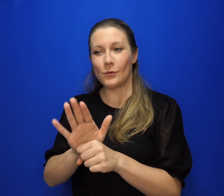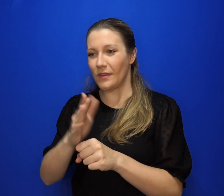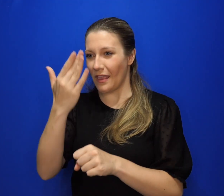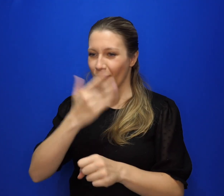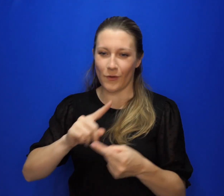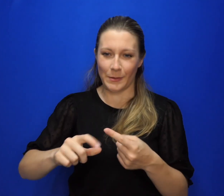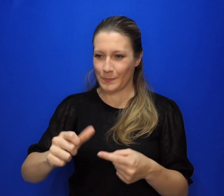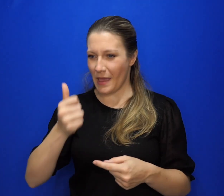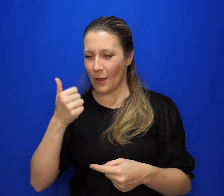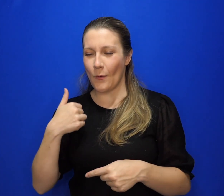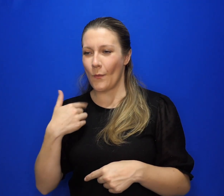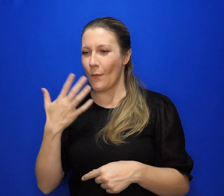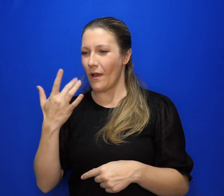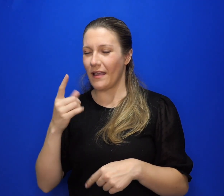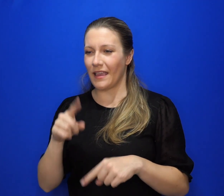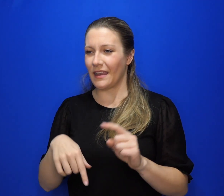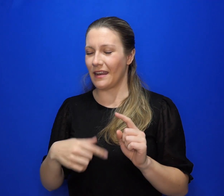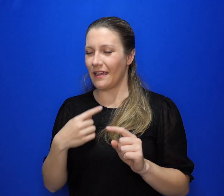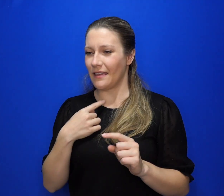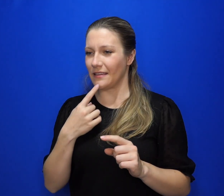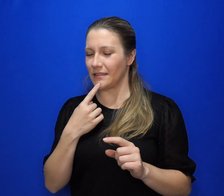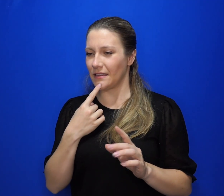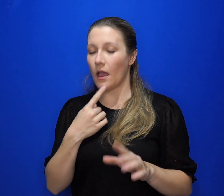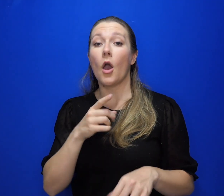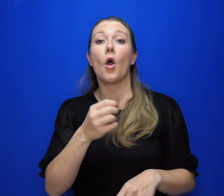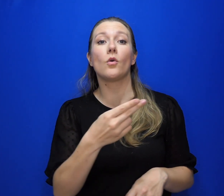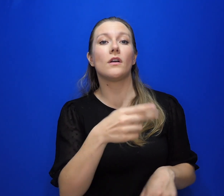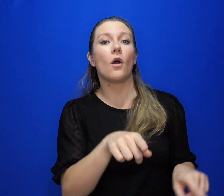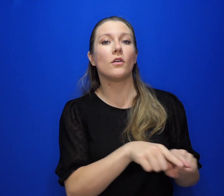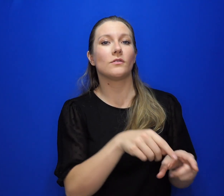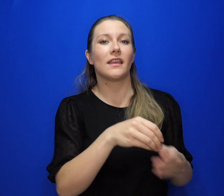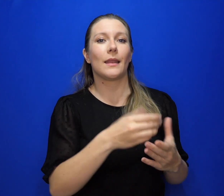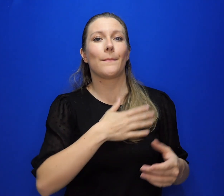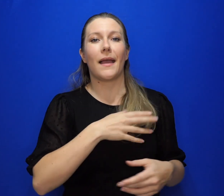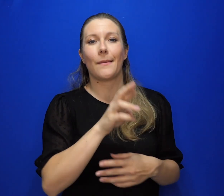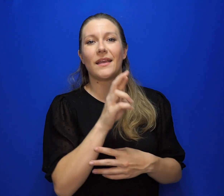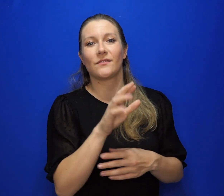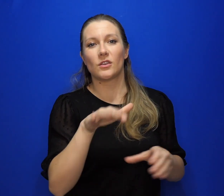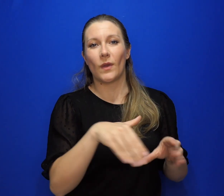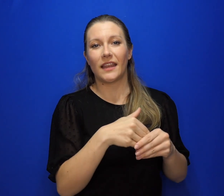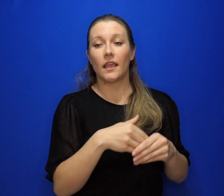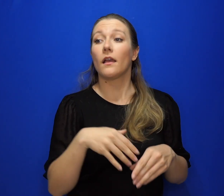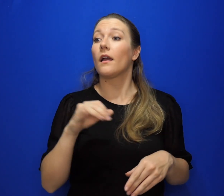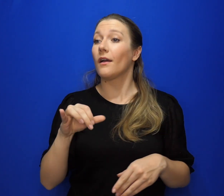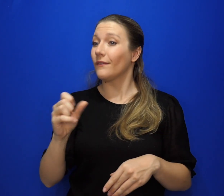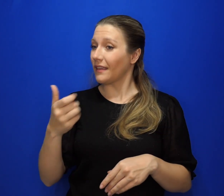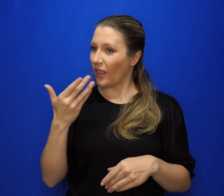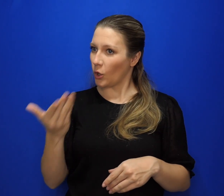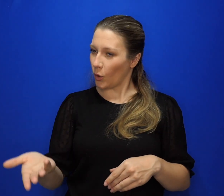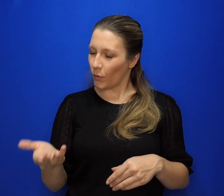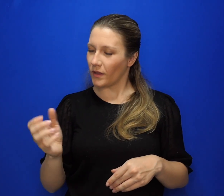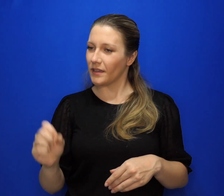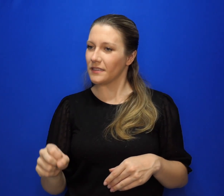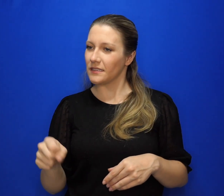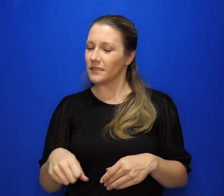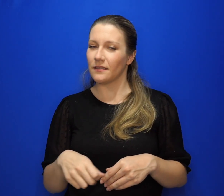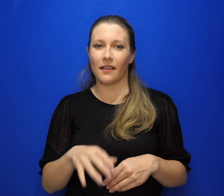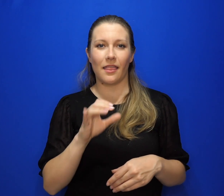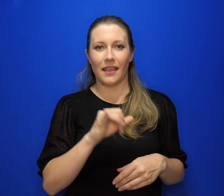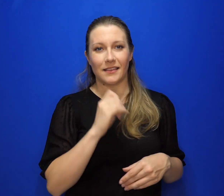She's also in My Best Friend's Wedding. My Best Friend's Wedding. There you go. Which is not this one. She's been in 7 movies where